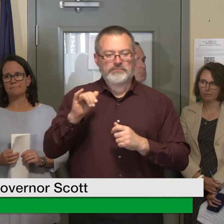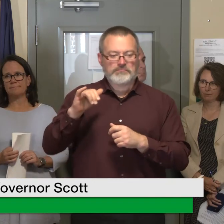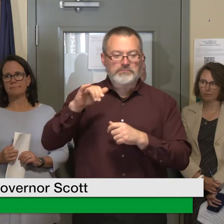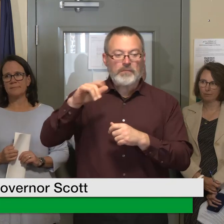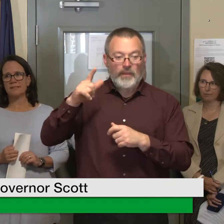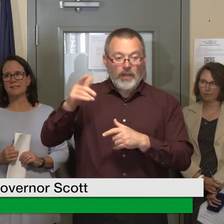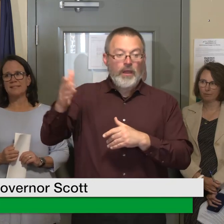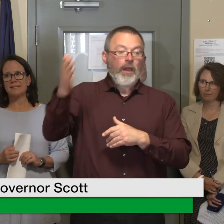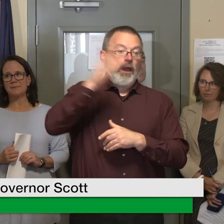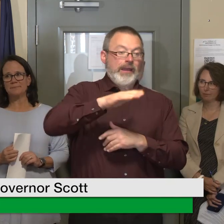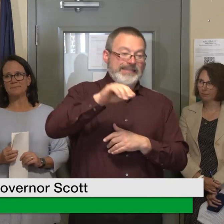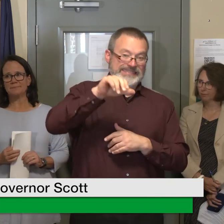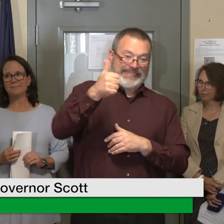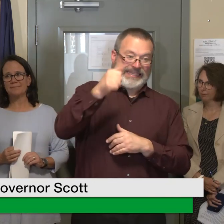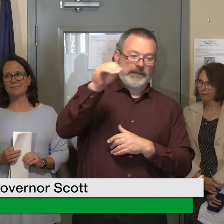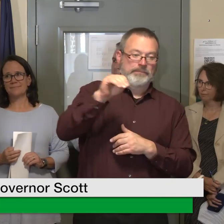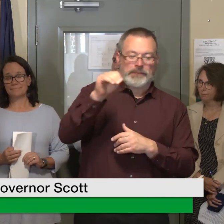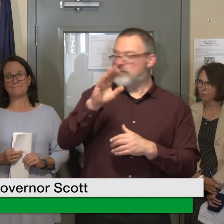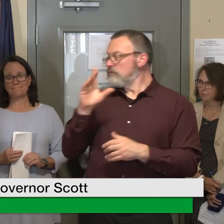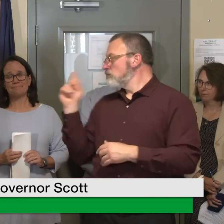for PCB 16. Remediation.